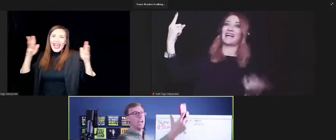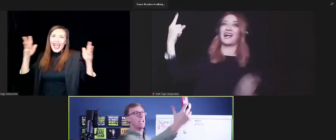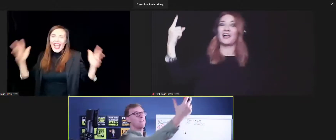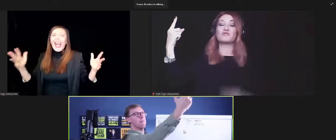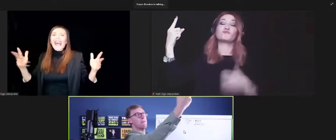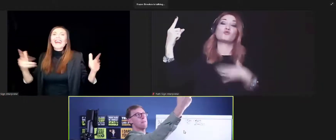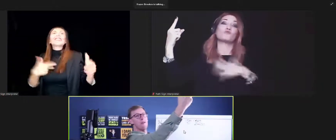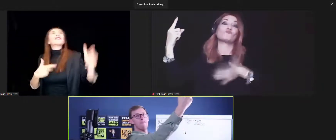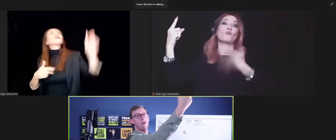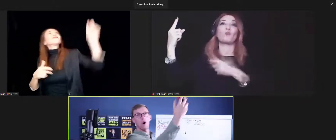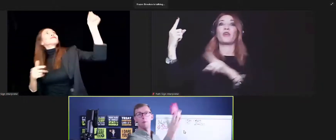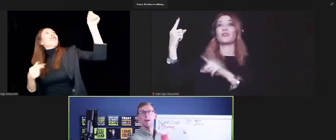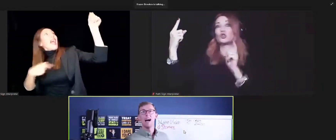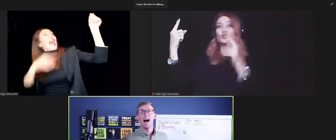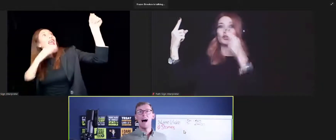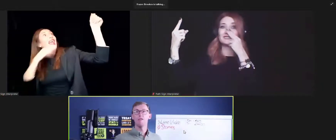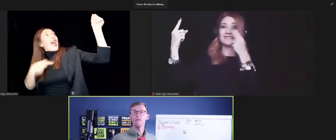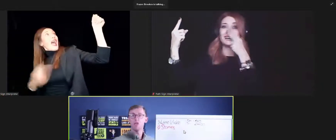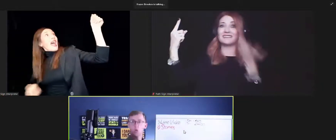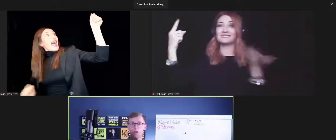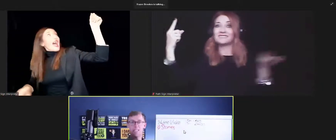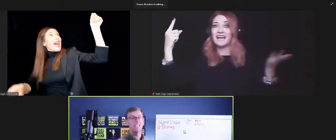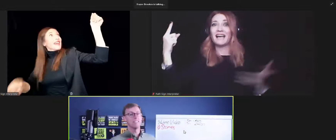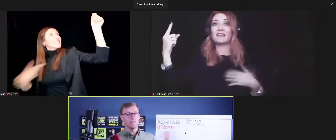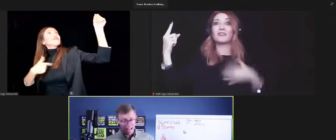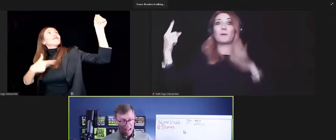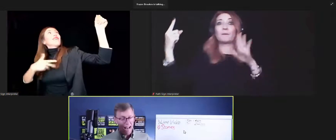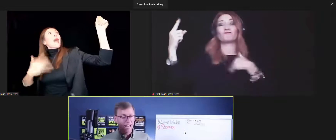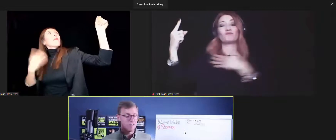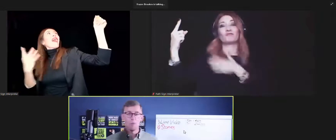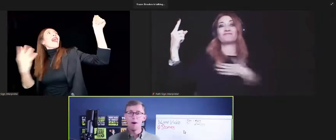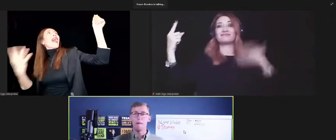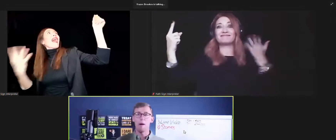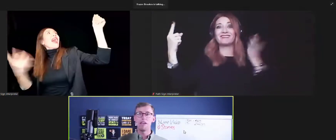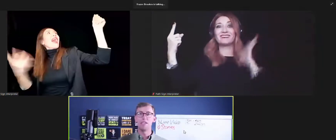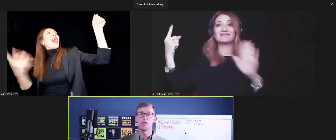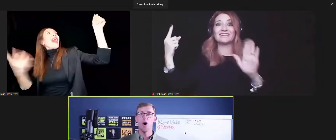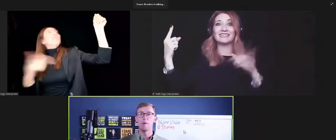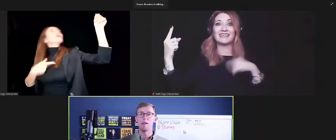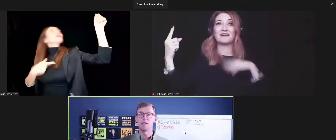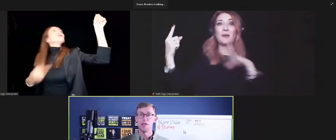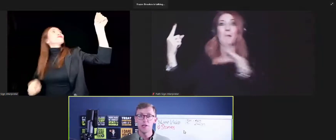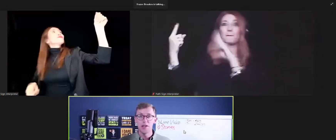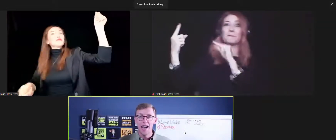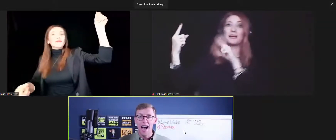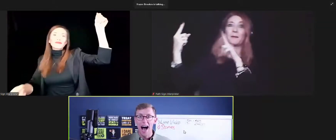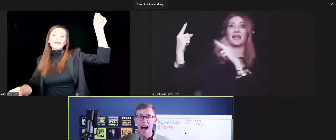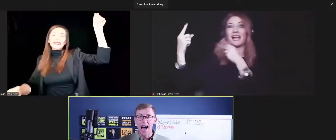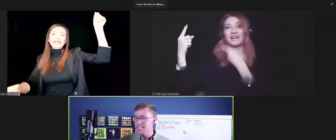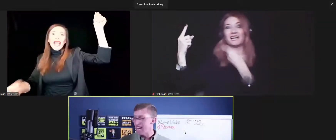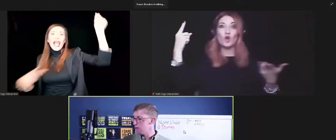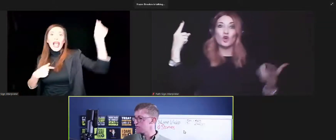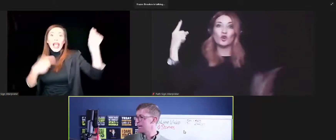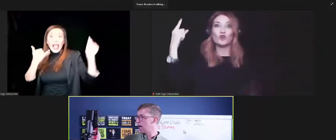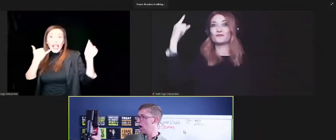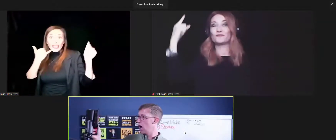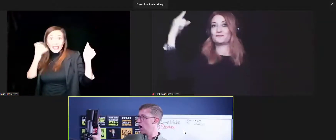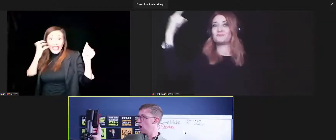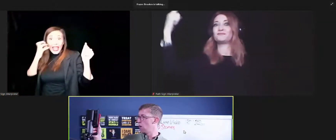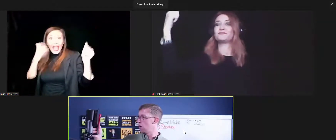as I lifted my phone up, Alfie squatted and went about his dog business. And I was